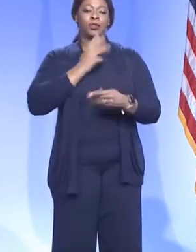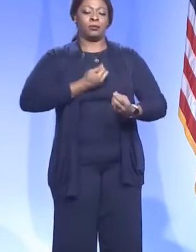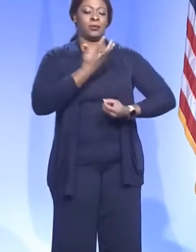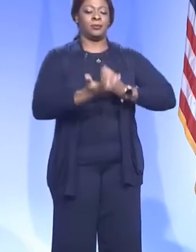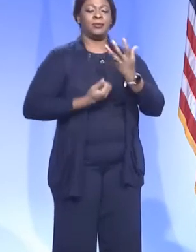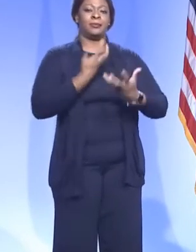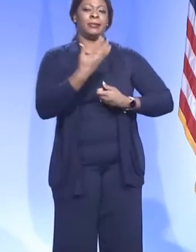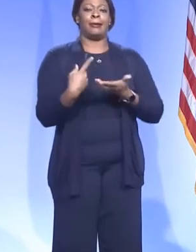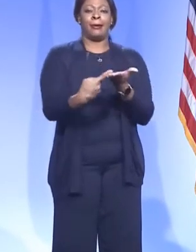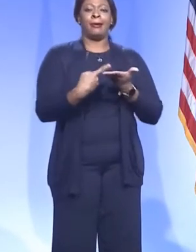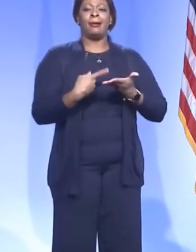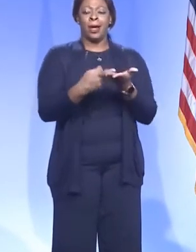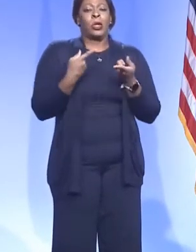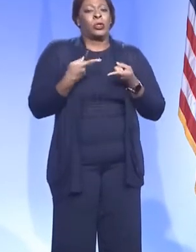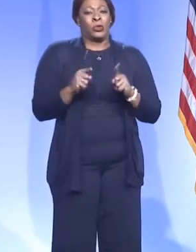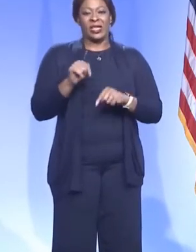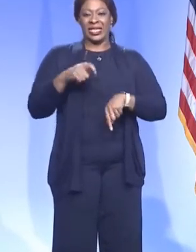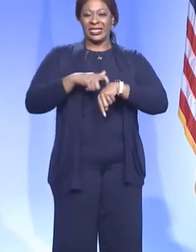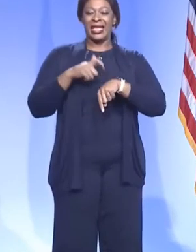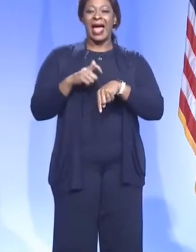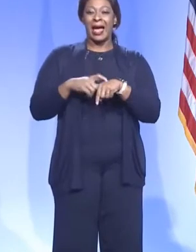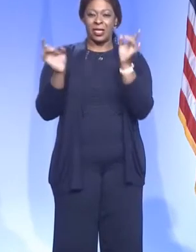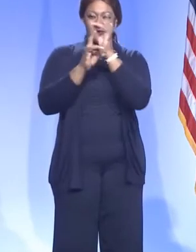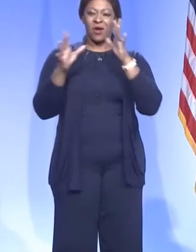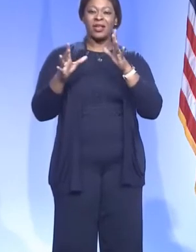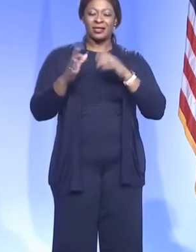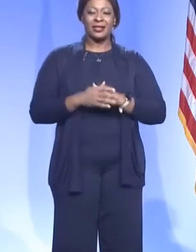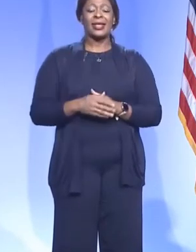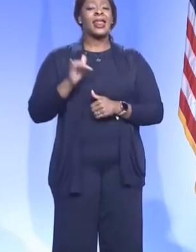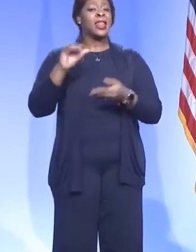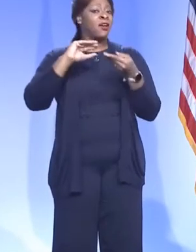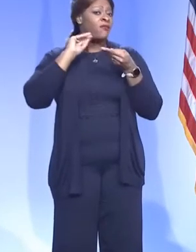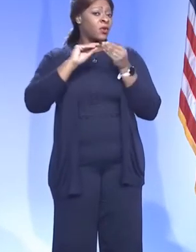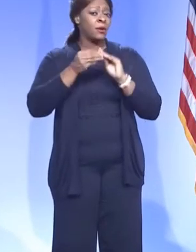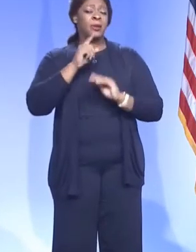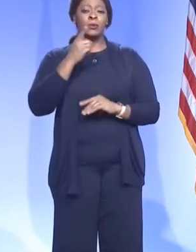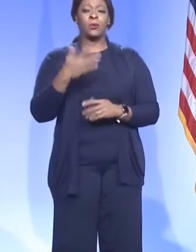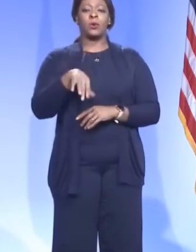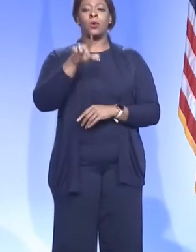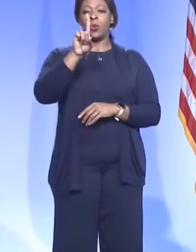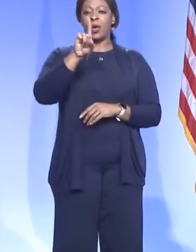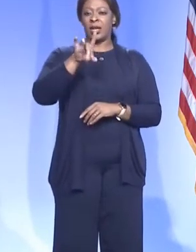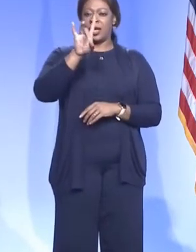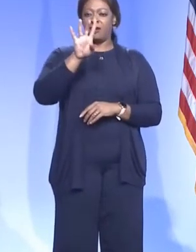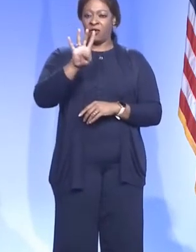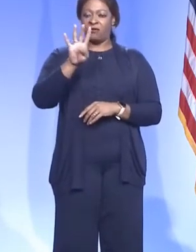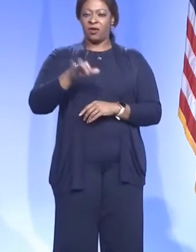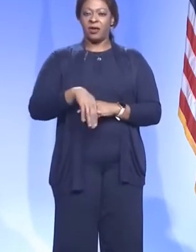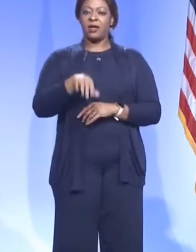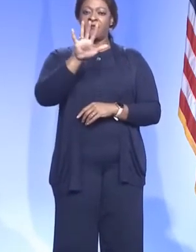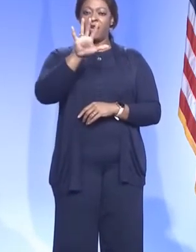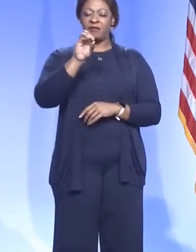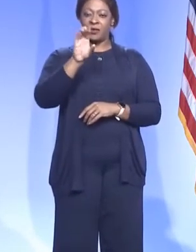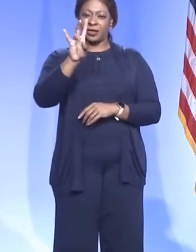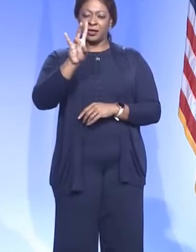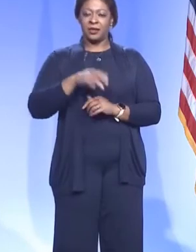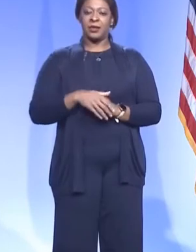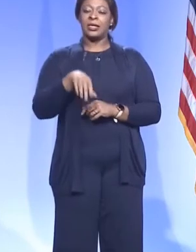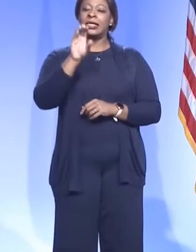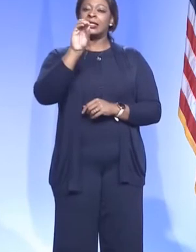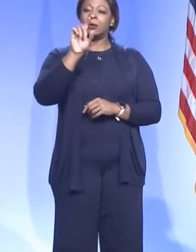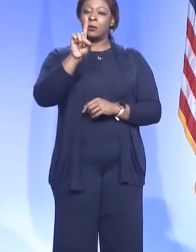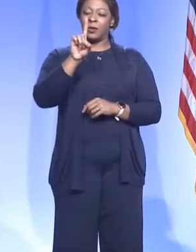carry. To that end, the state of Tennessee has funded an emotional support line for anyone who is looking for